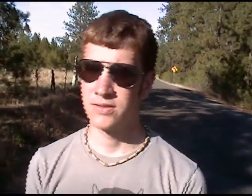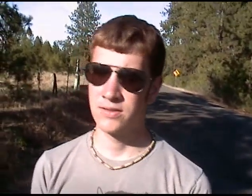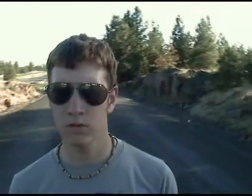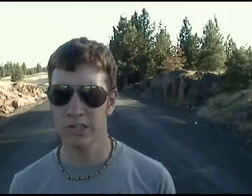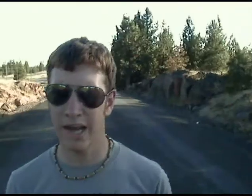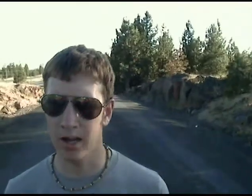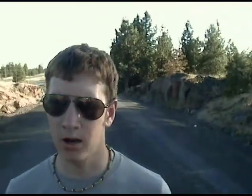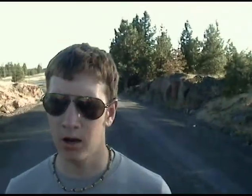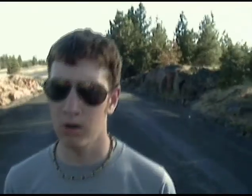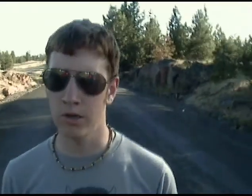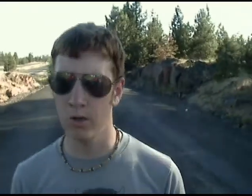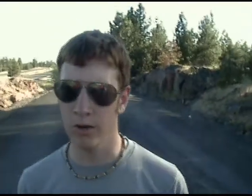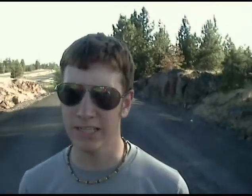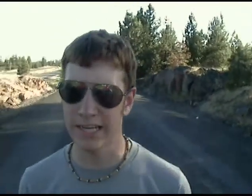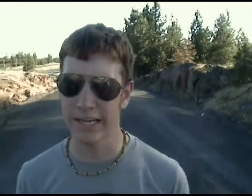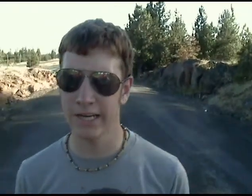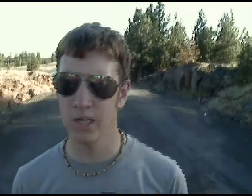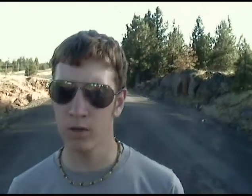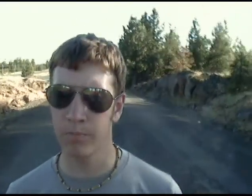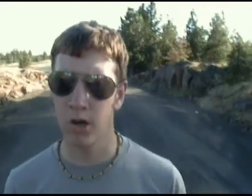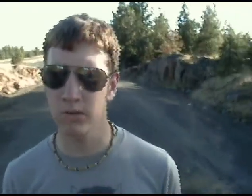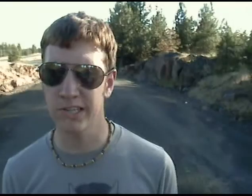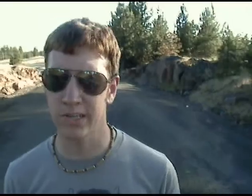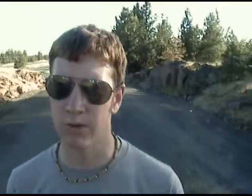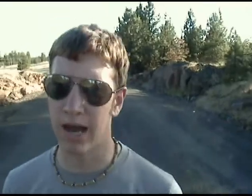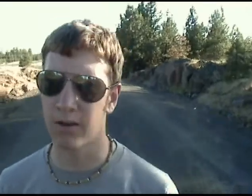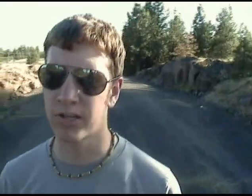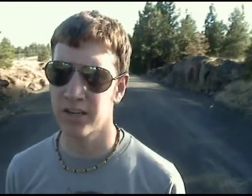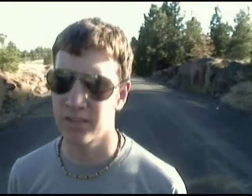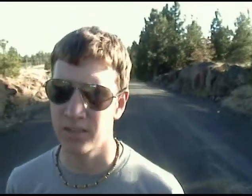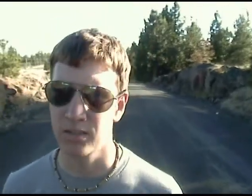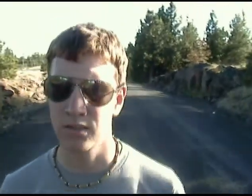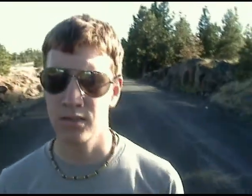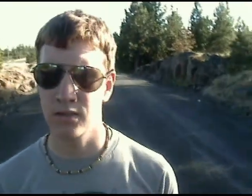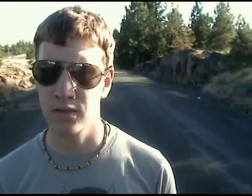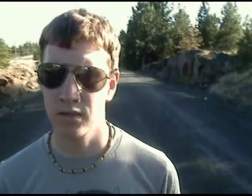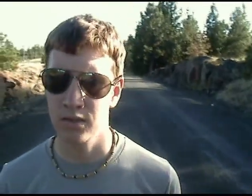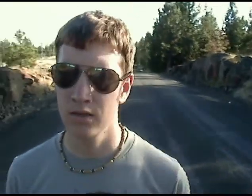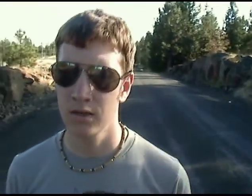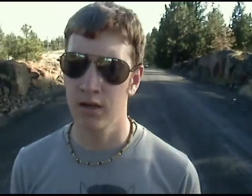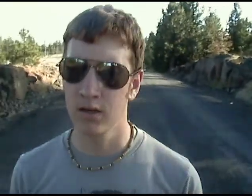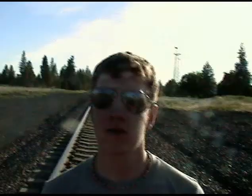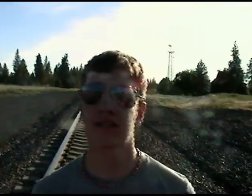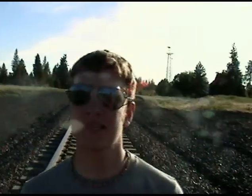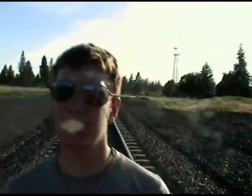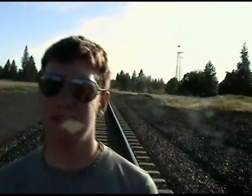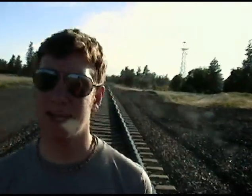The shadow grew as he approached the ground The sunset